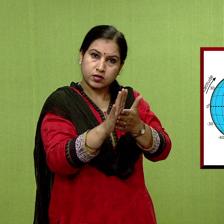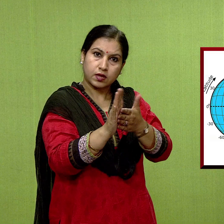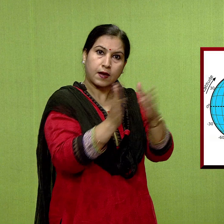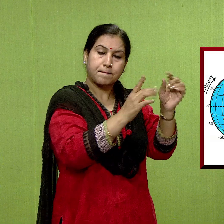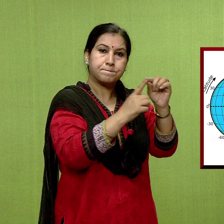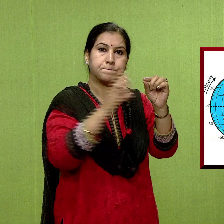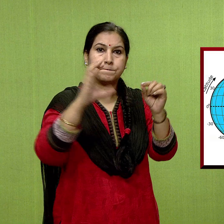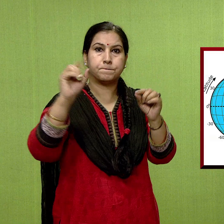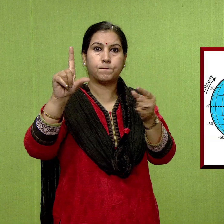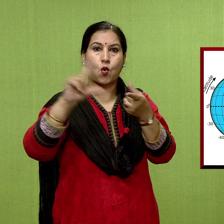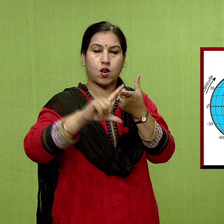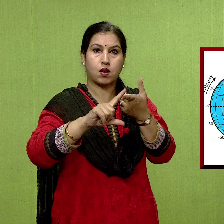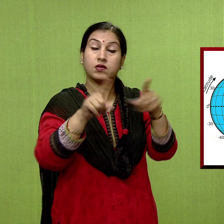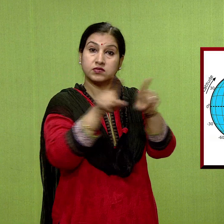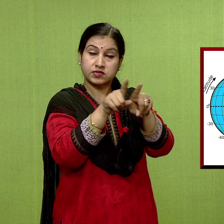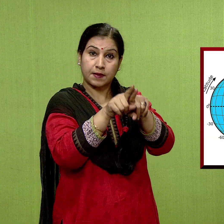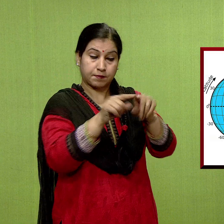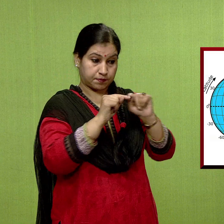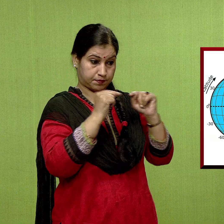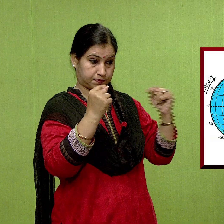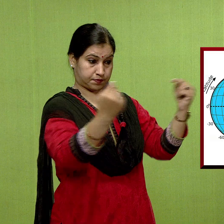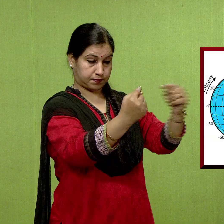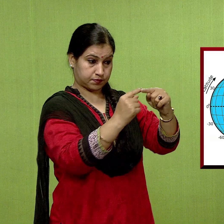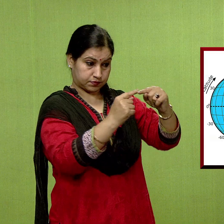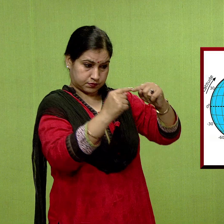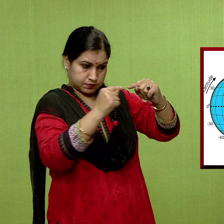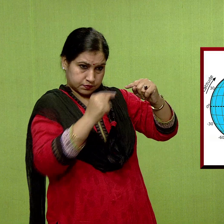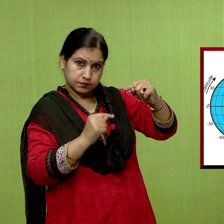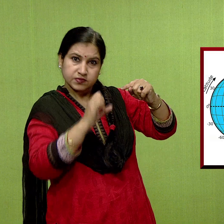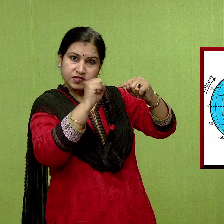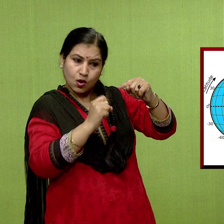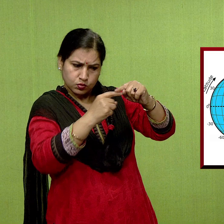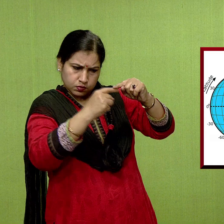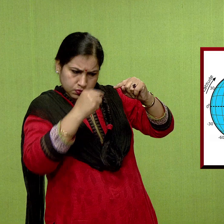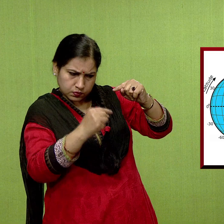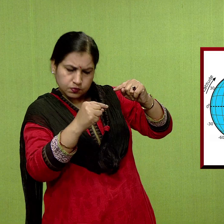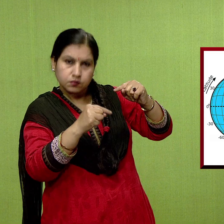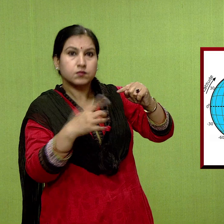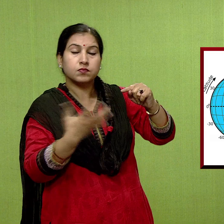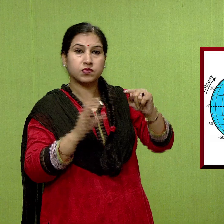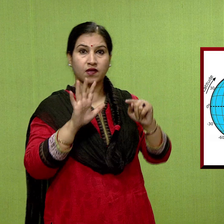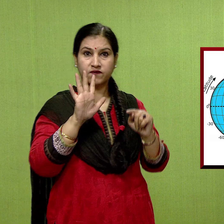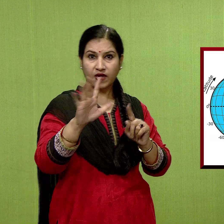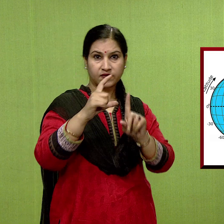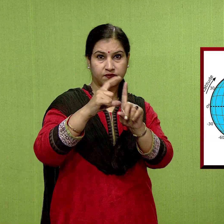Similarly, the nearest latitude in the south of equator will be 5